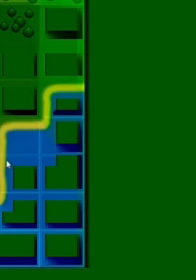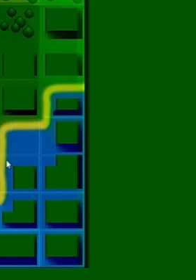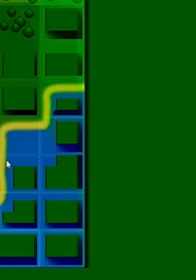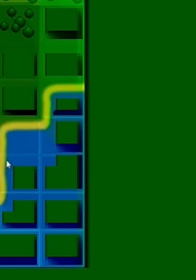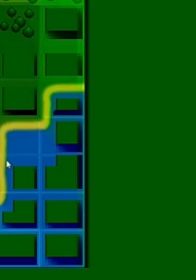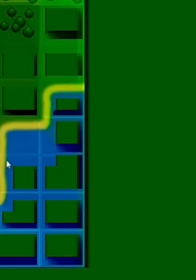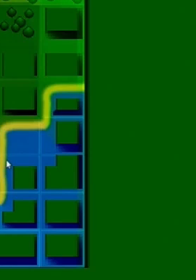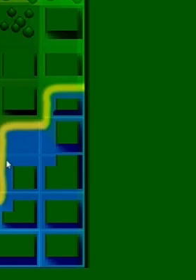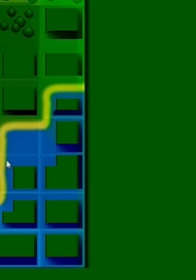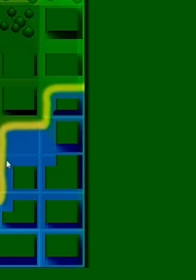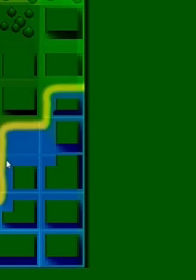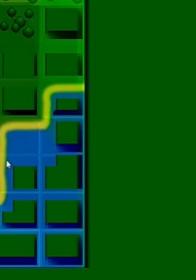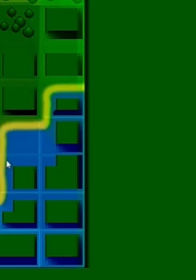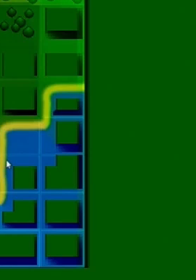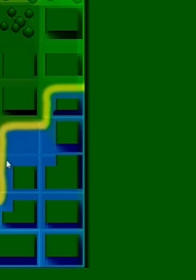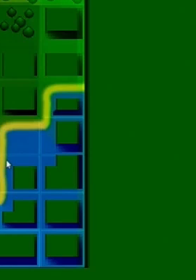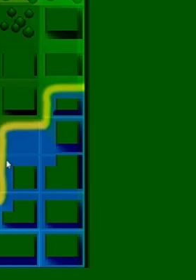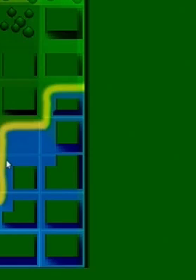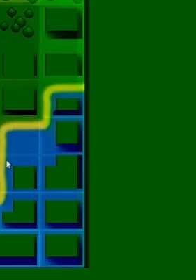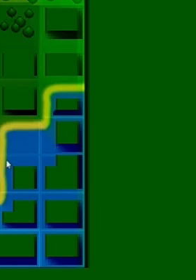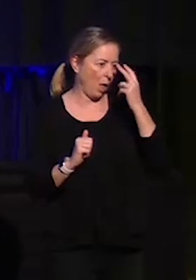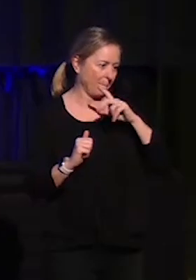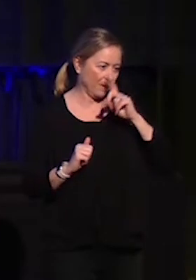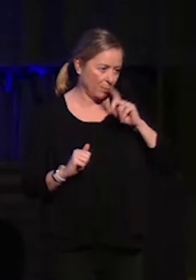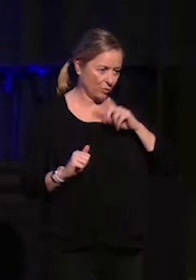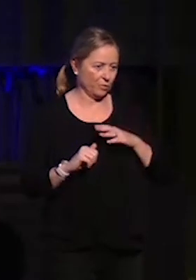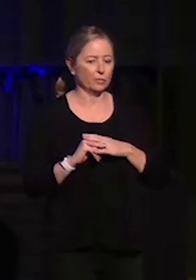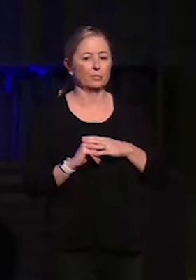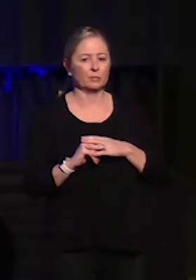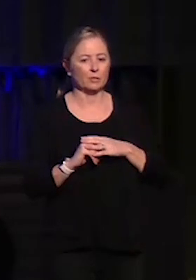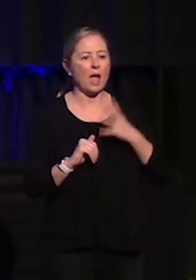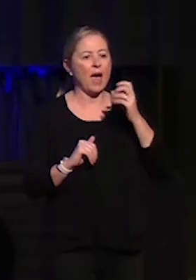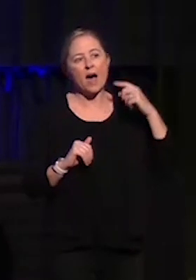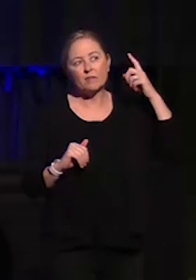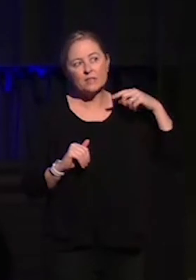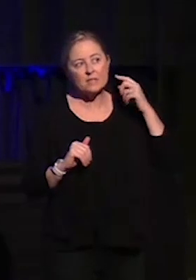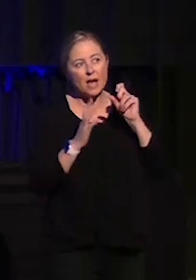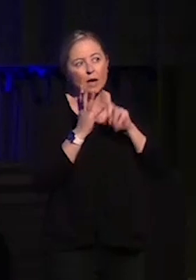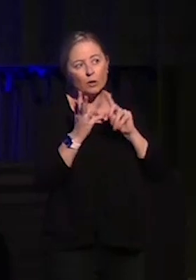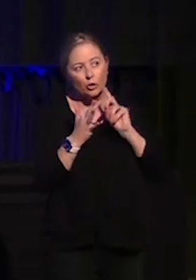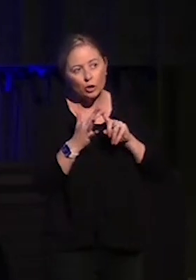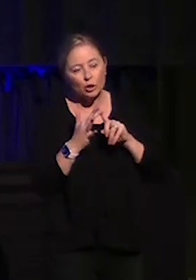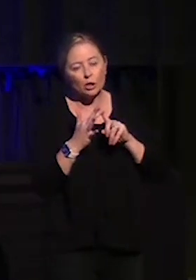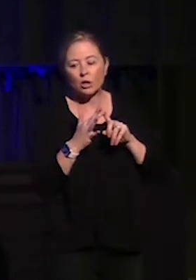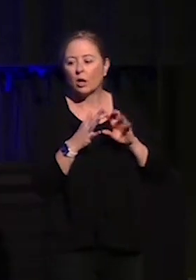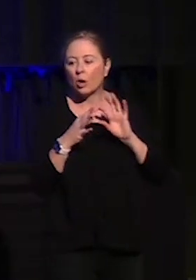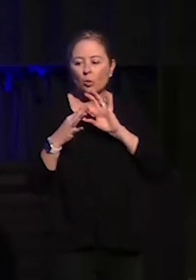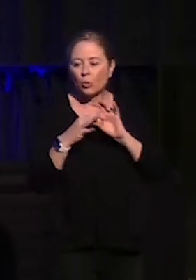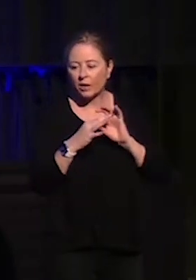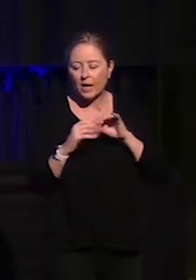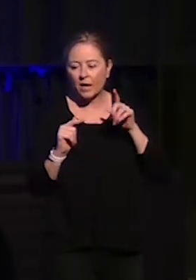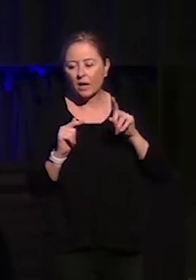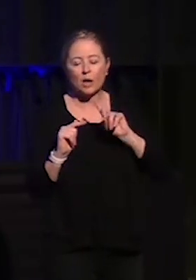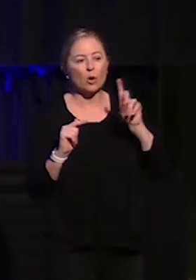to an audio game, a game that's designed specifically for blind people. You will listen a sound cue, a coordinate, and what's on that